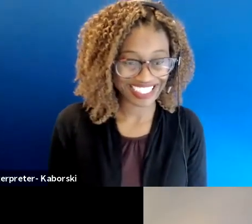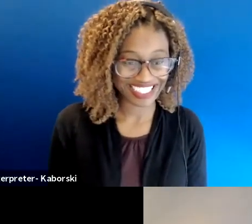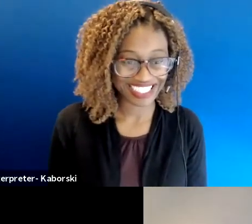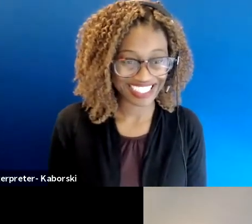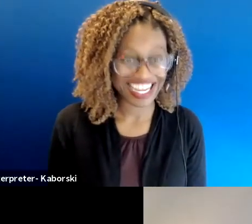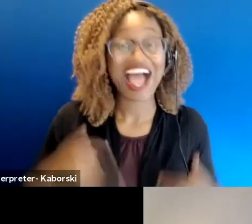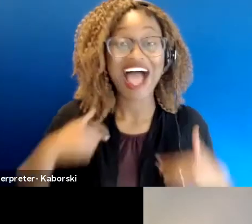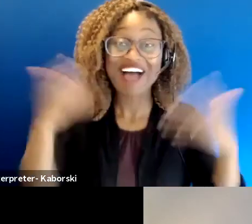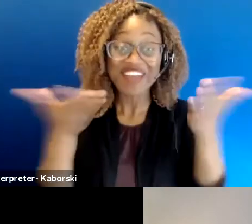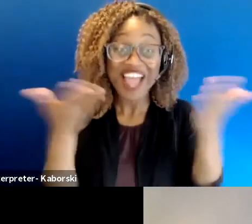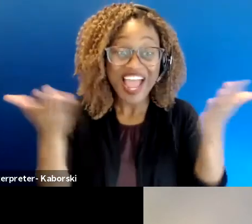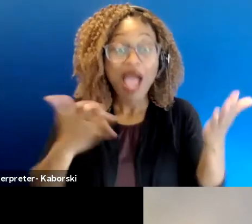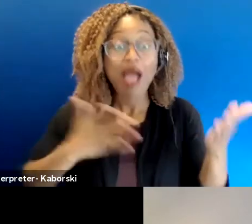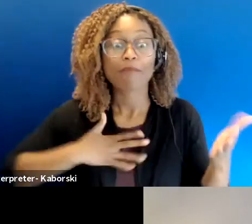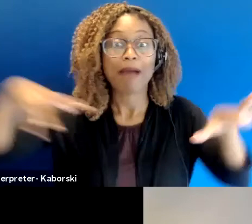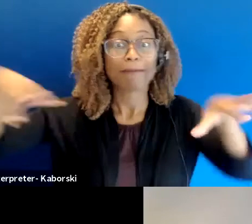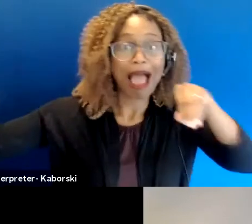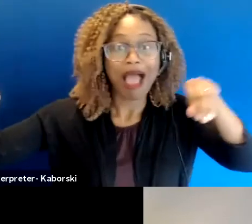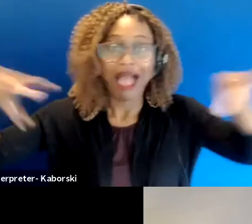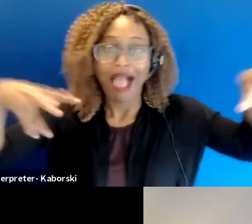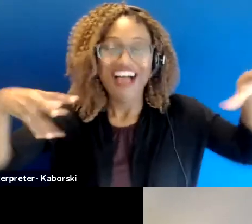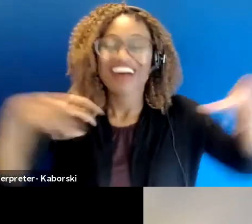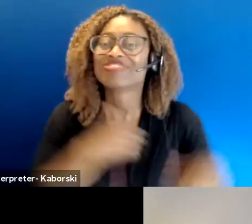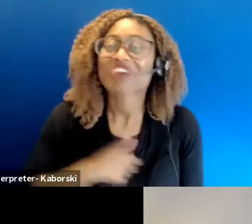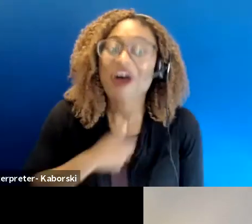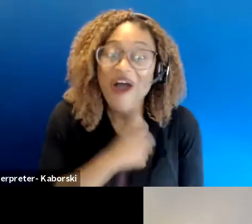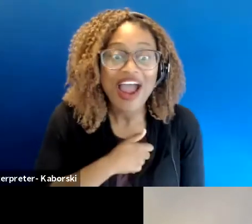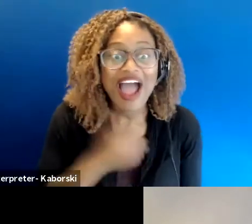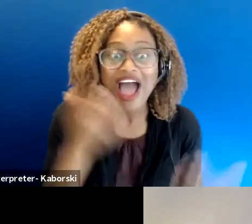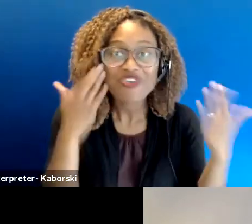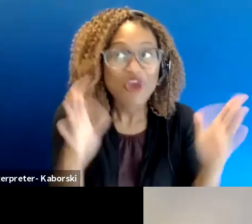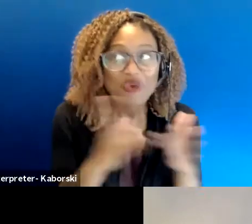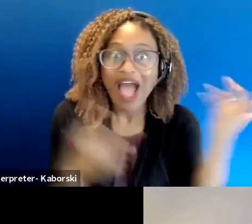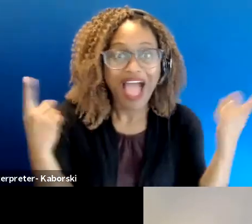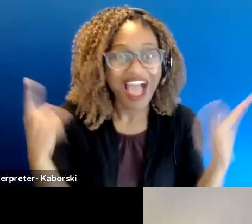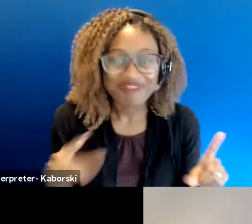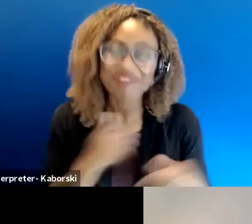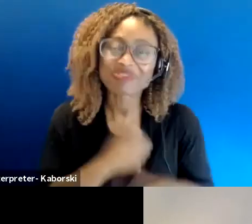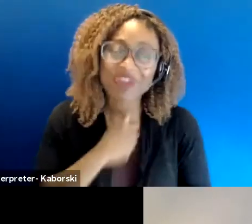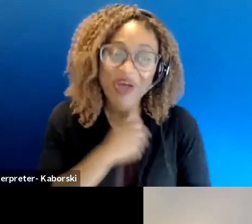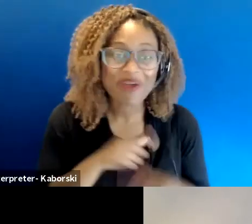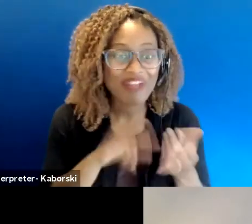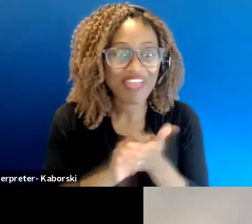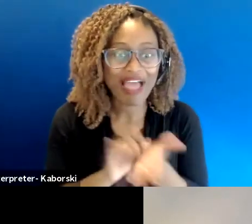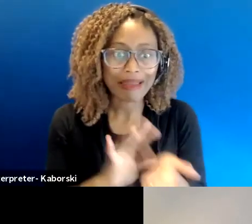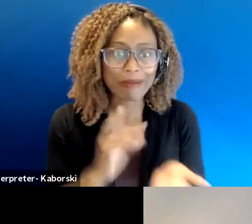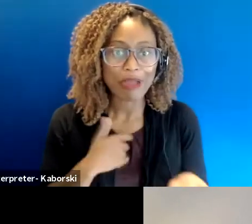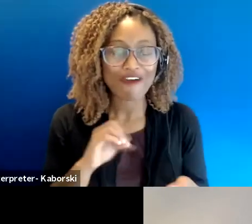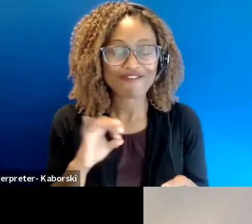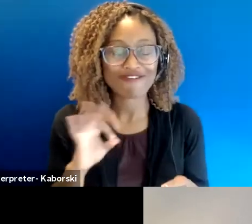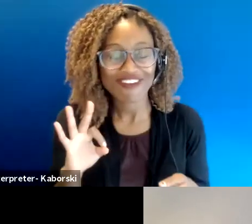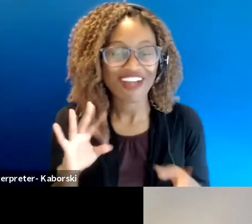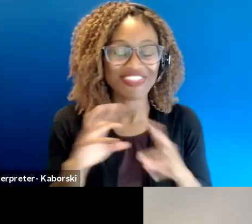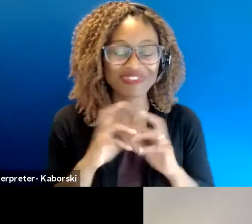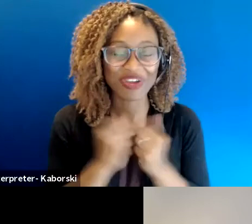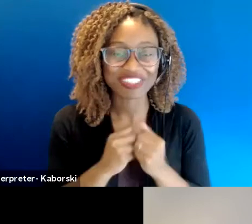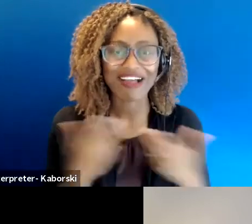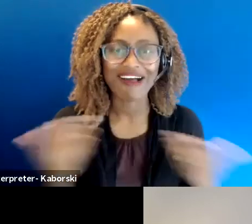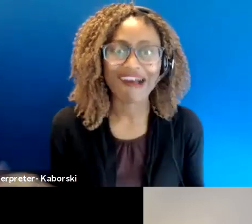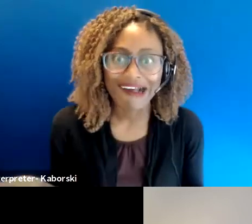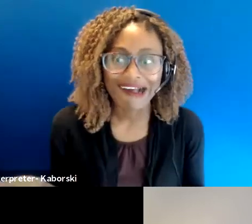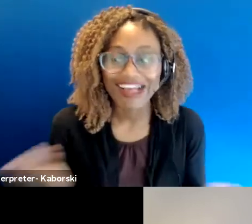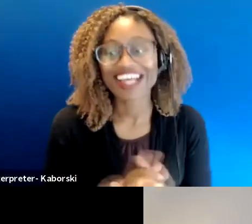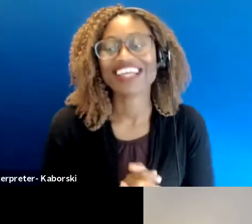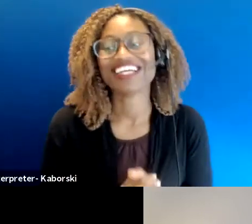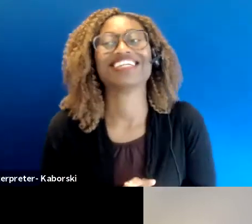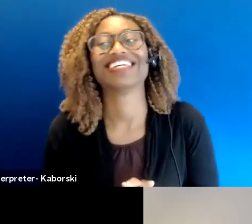I'm here and my power is back on. I'm so sorry. It surged and I got kicked off. I got kicked off. So did